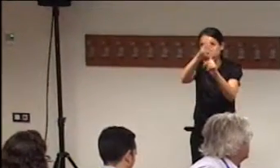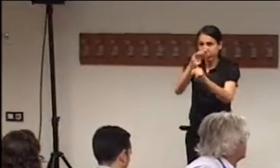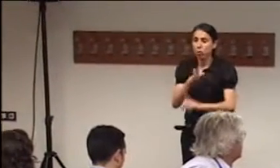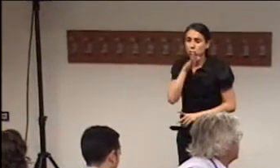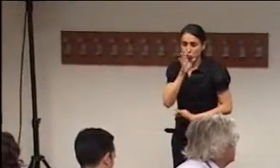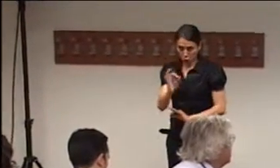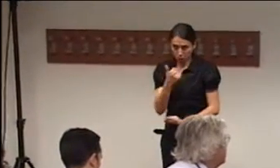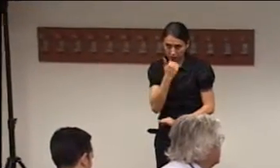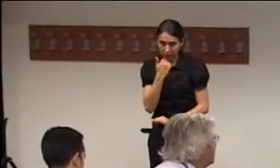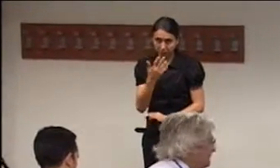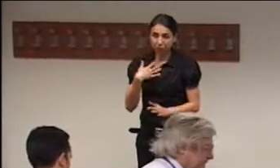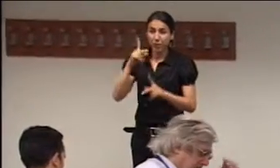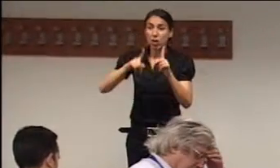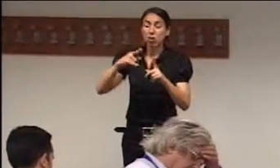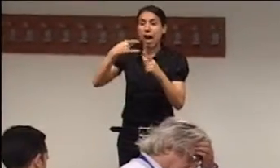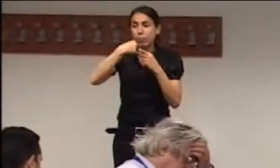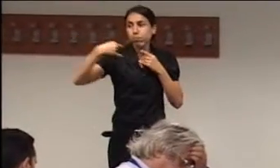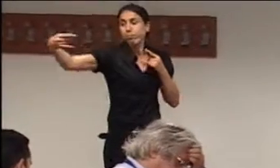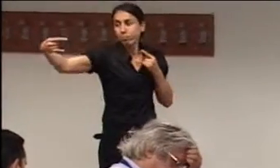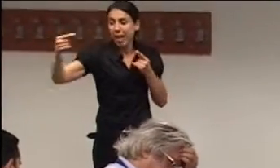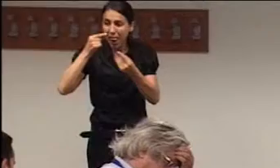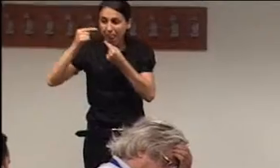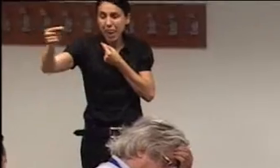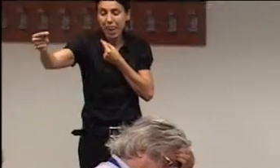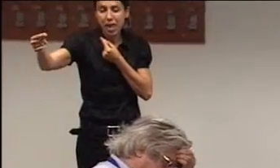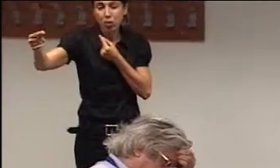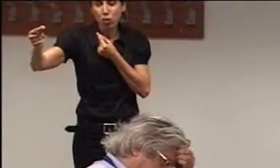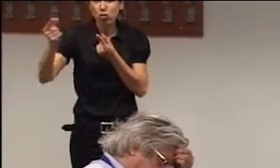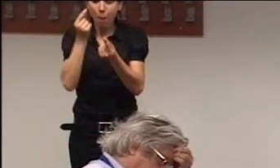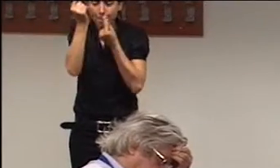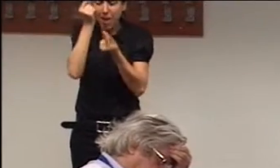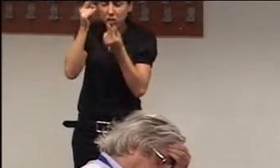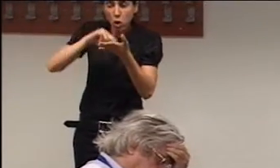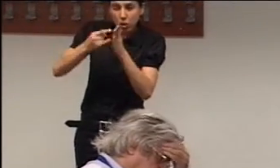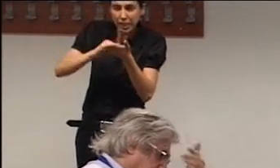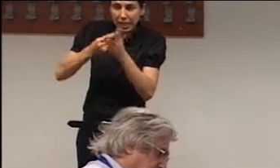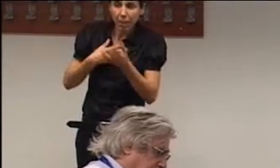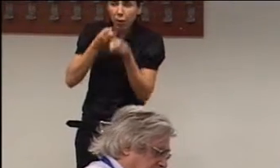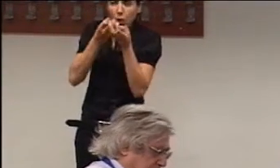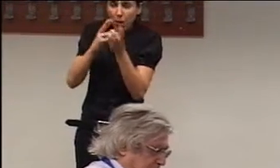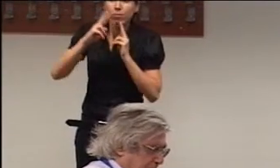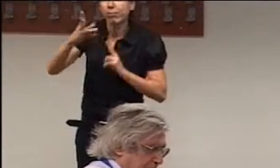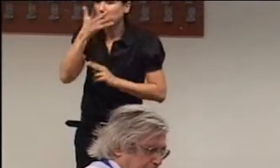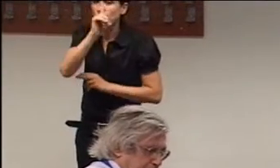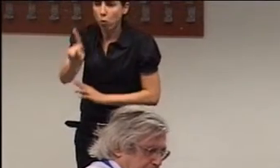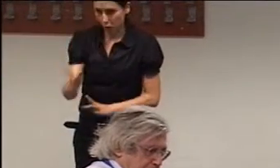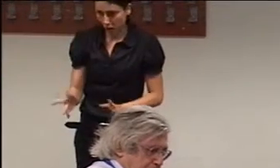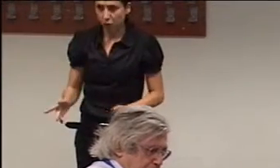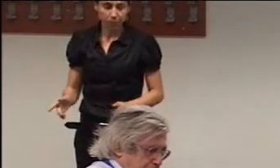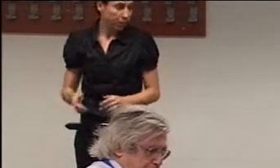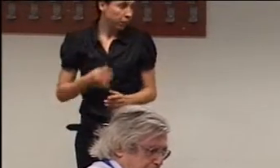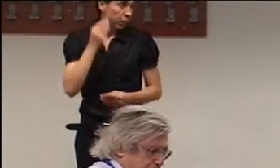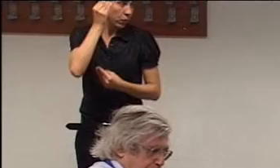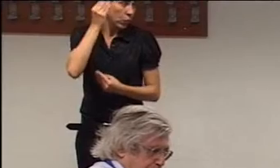that. But now the scope, the range for frequency, I'm still unable to provide you with that information. I'm